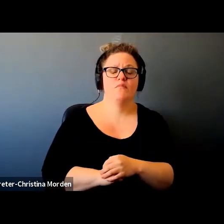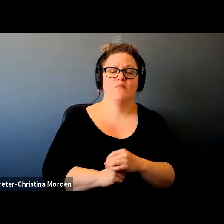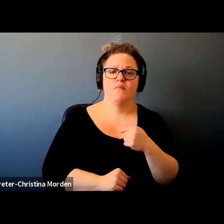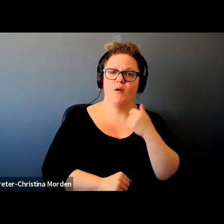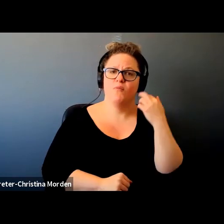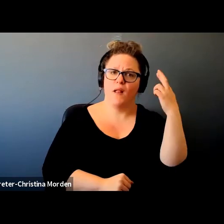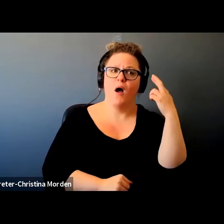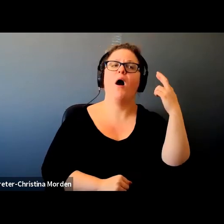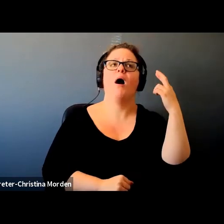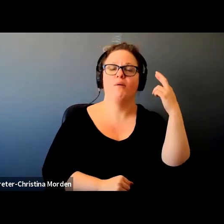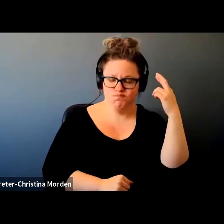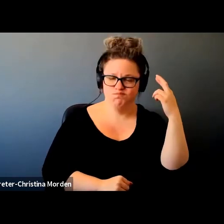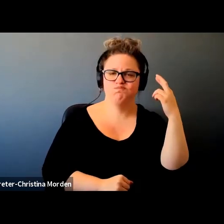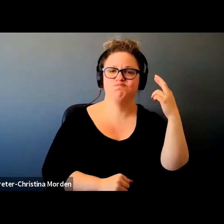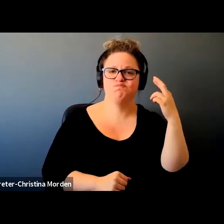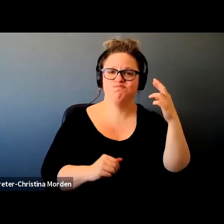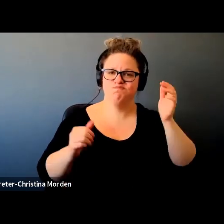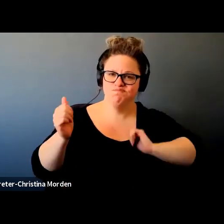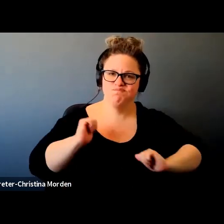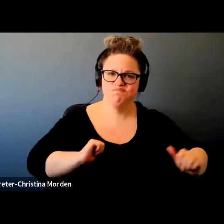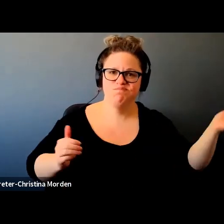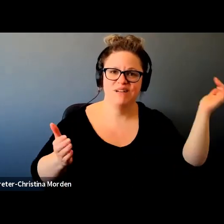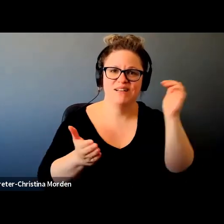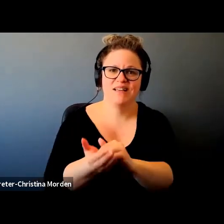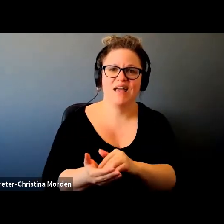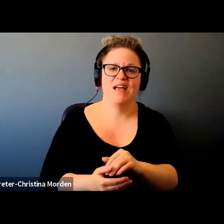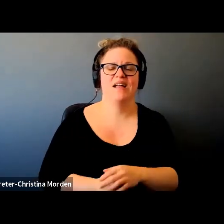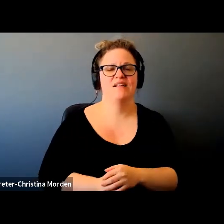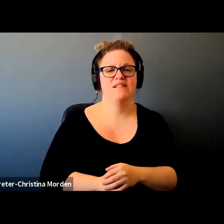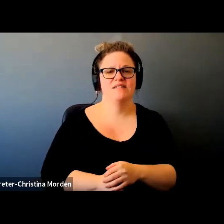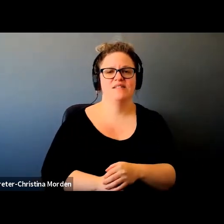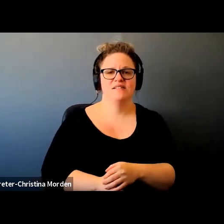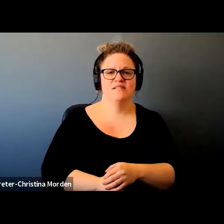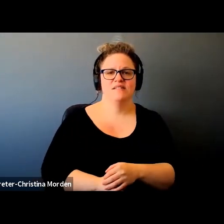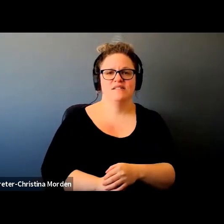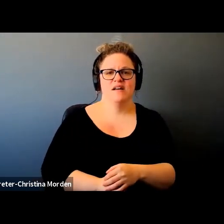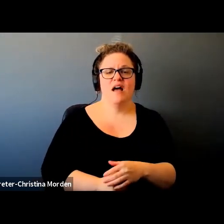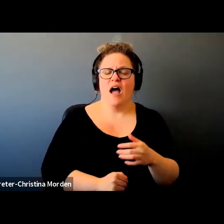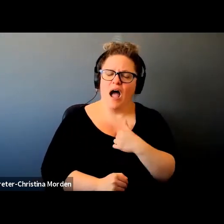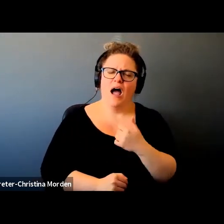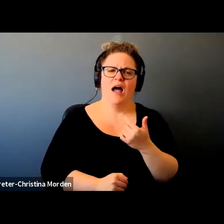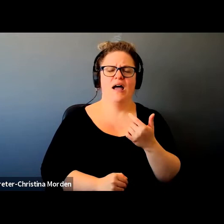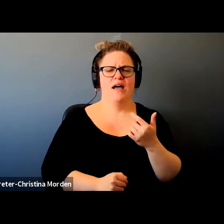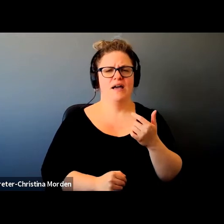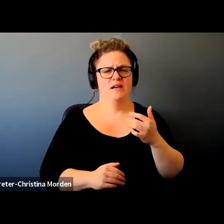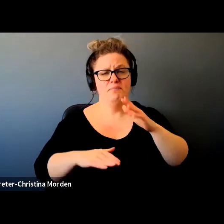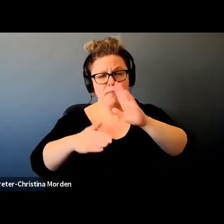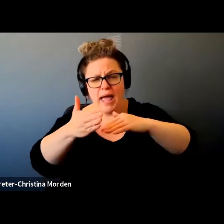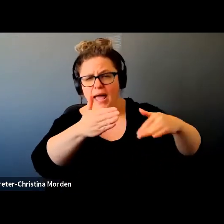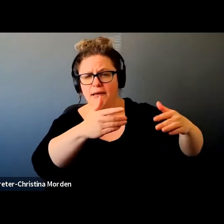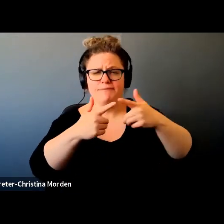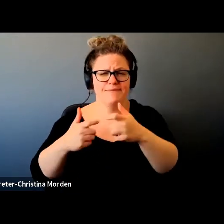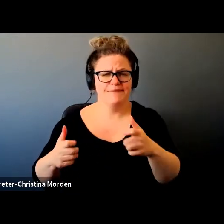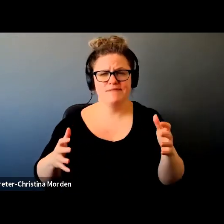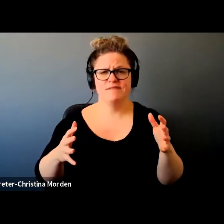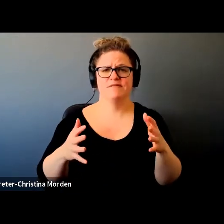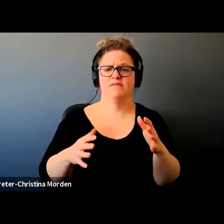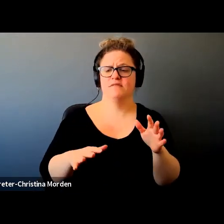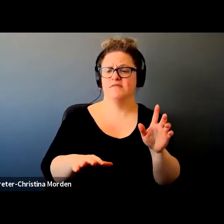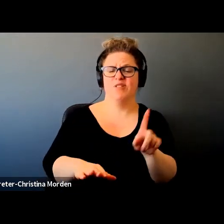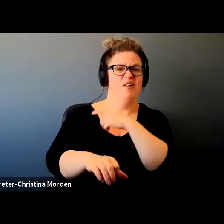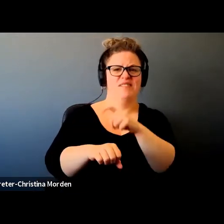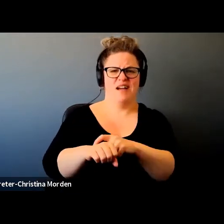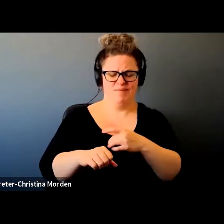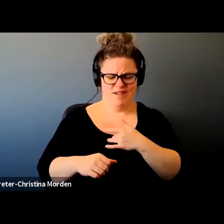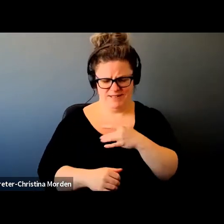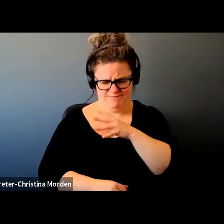had a lot of issues with being mortified with myself and to try to get back on stage. And eventually with that, and I